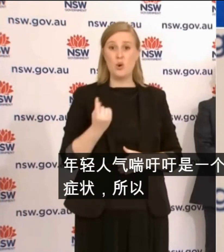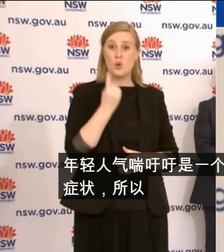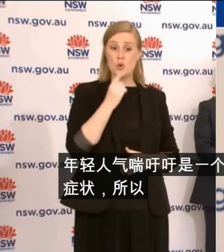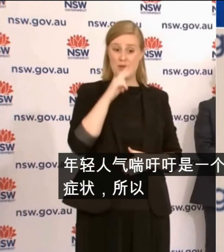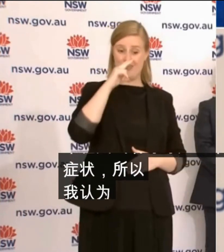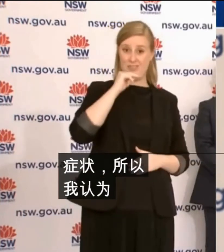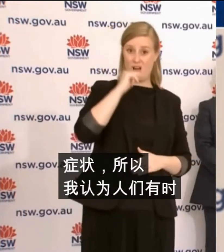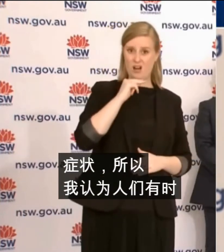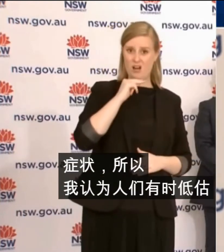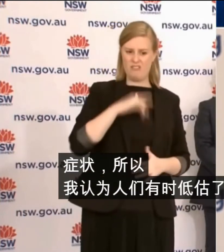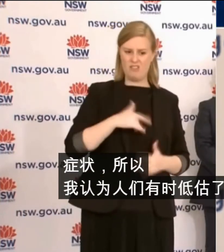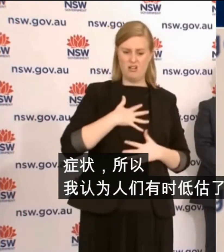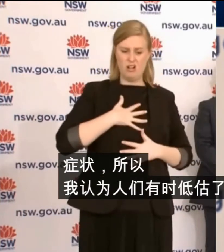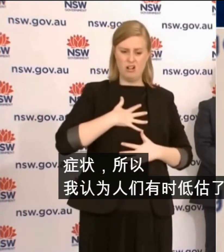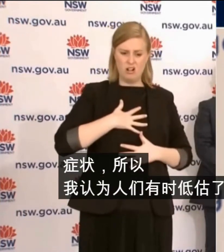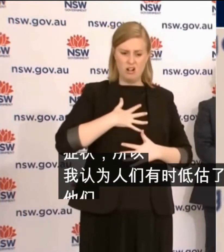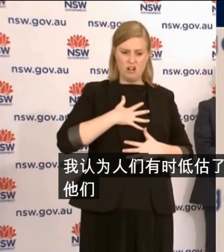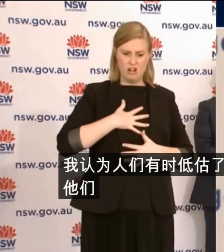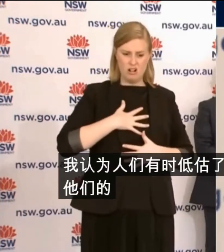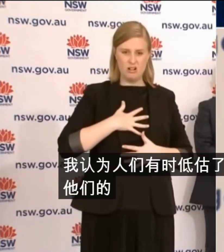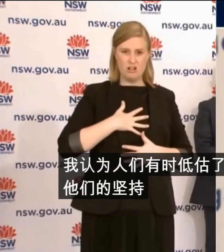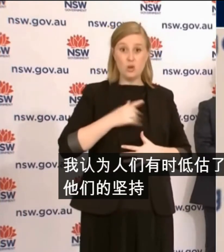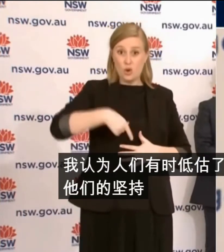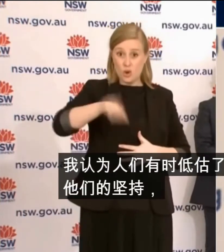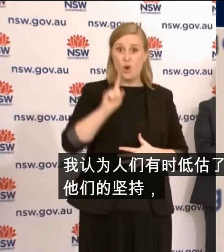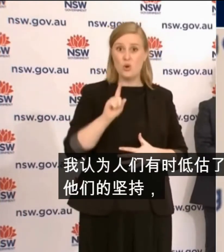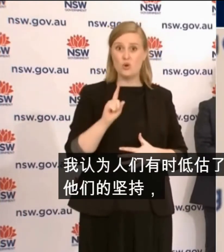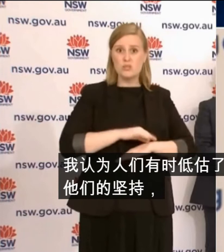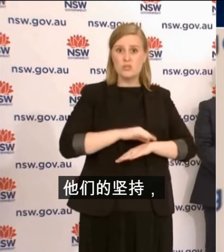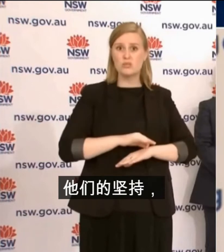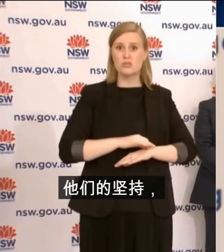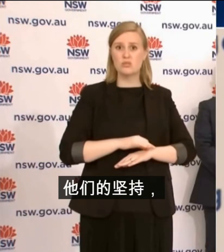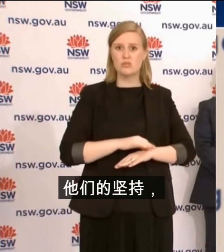So I think people are underestimating sometimes they're soldiering on,